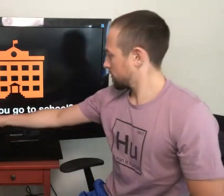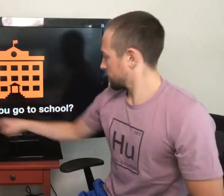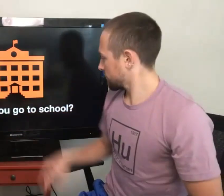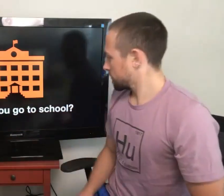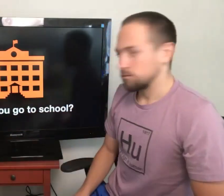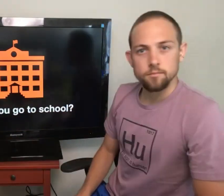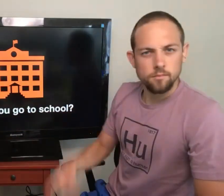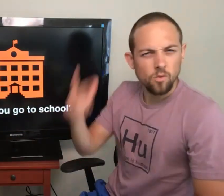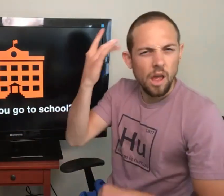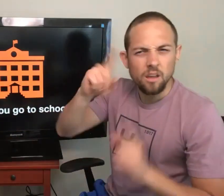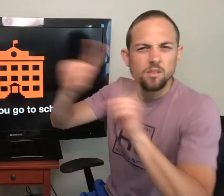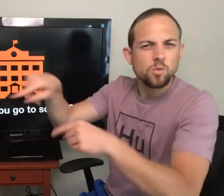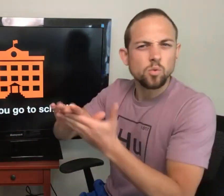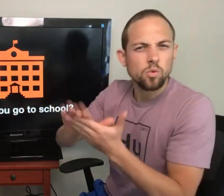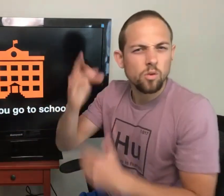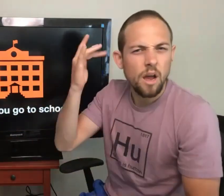Starts with why.